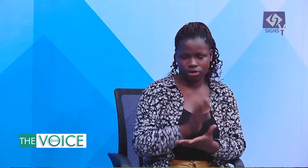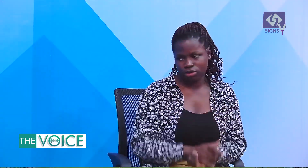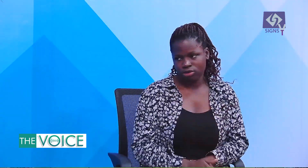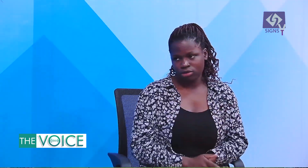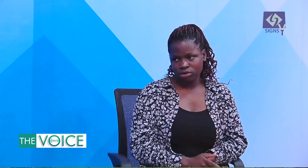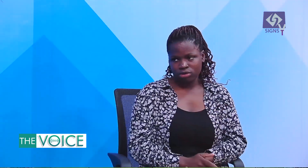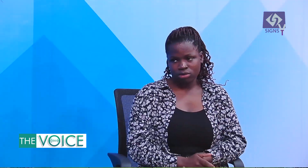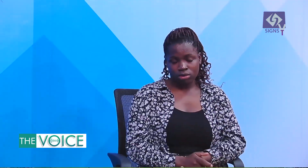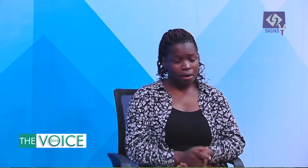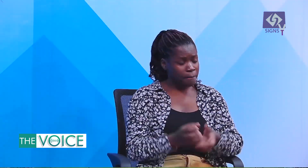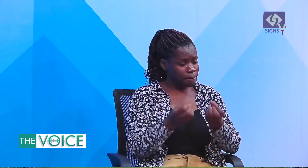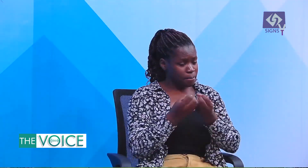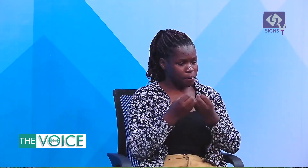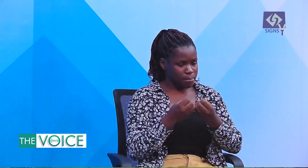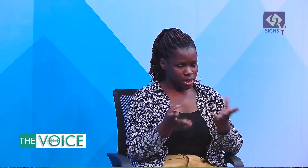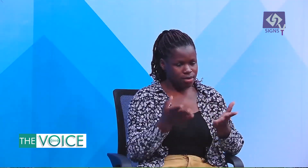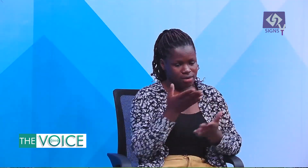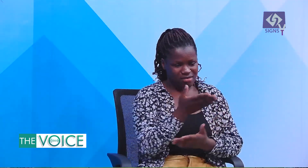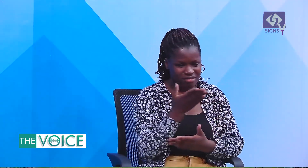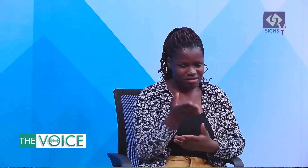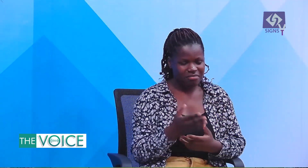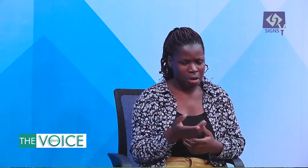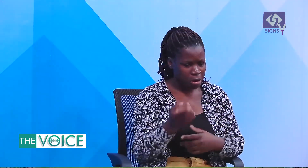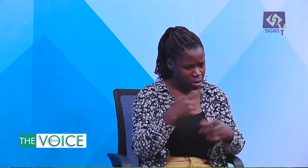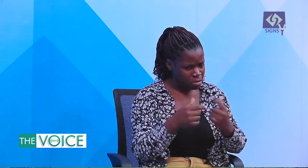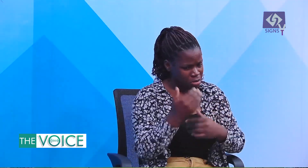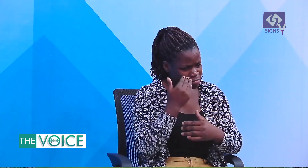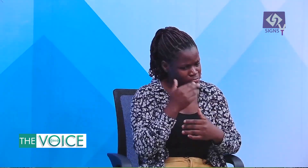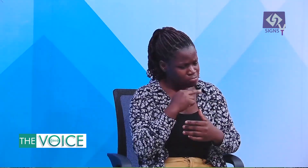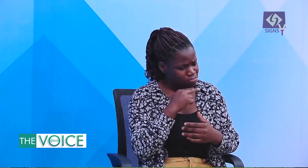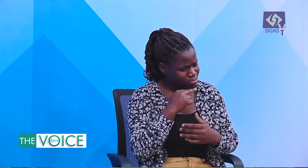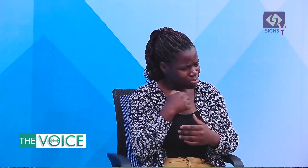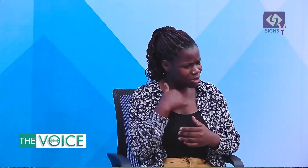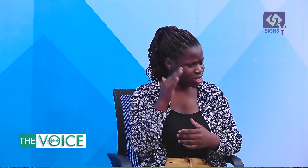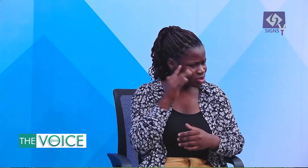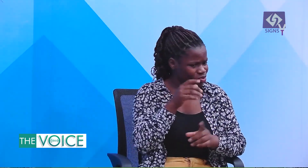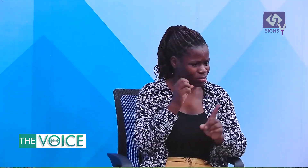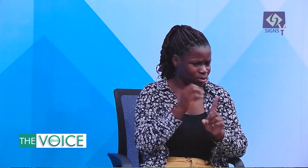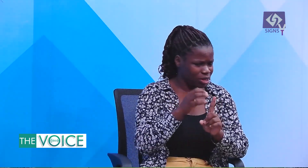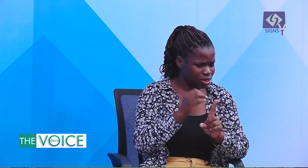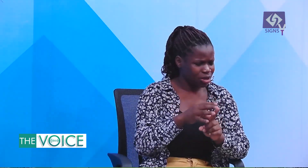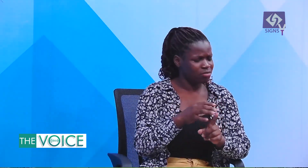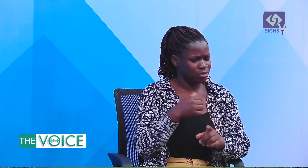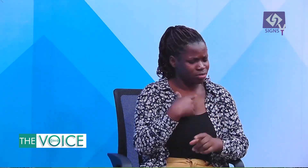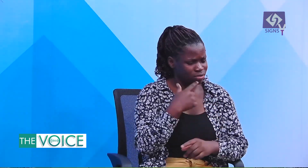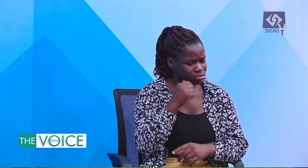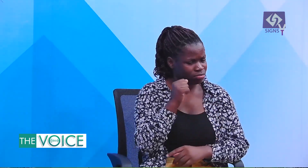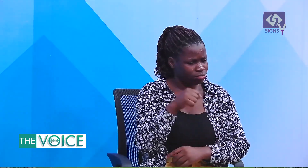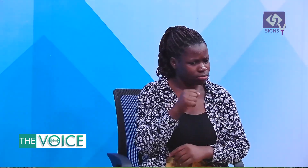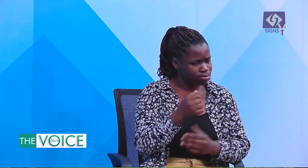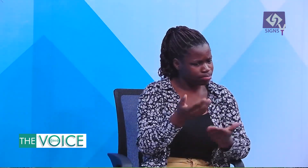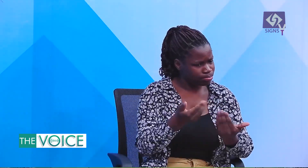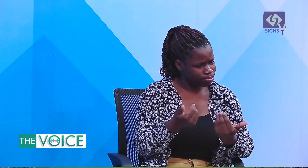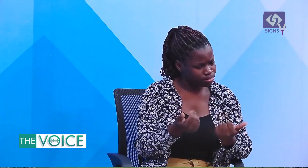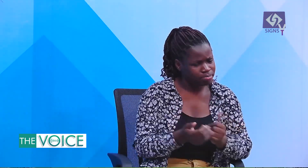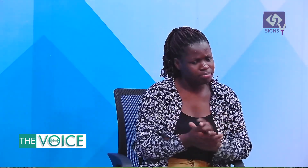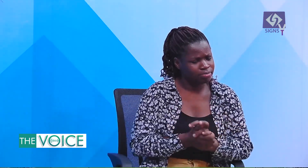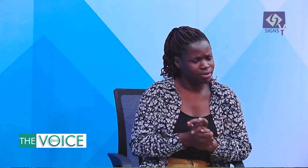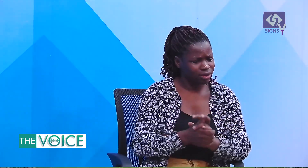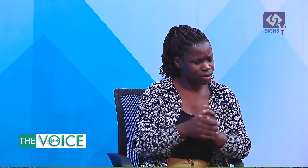of SRHR, we get to provide mentorship. And also for me as Belinda, I've been